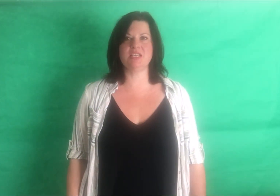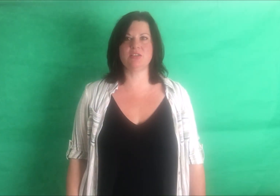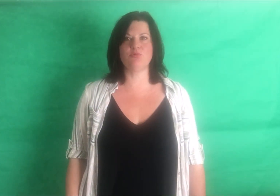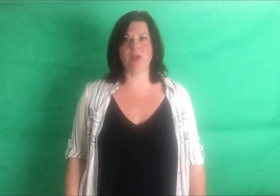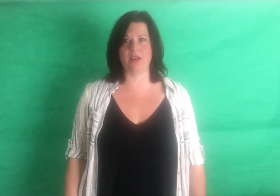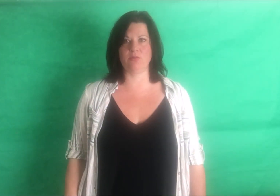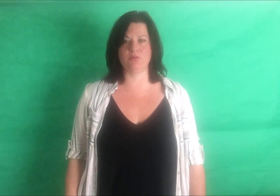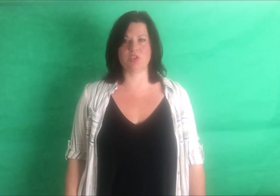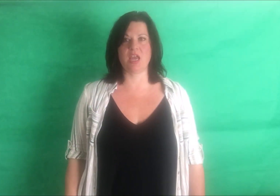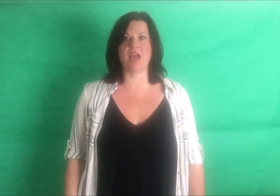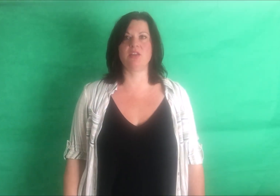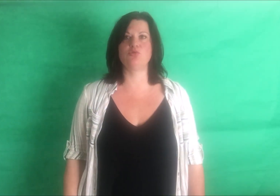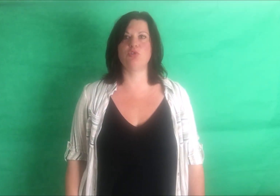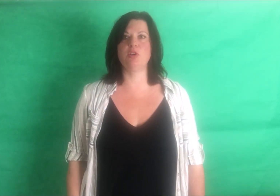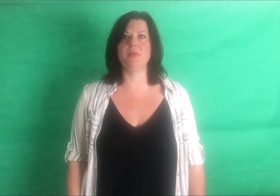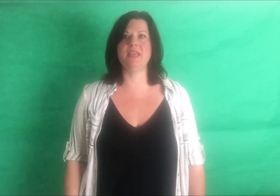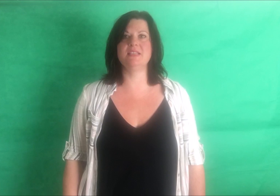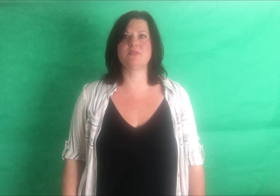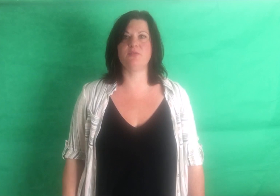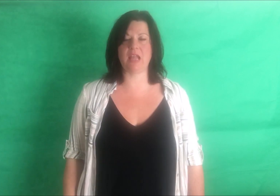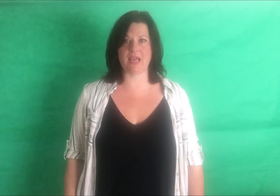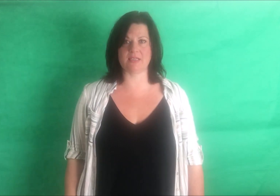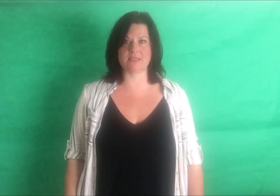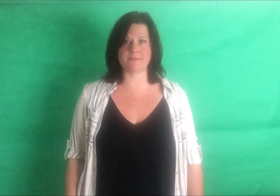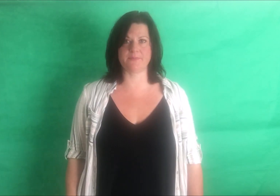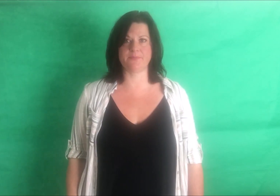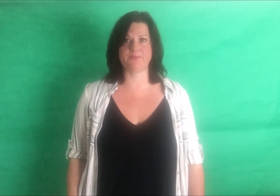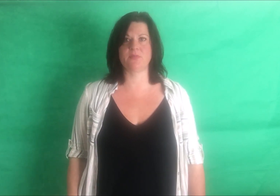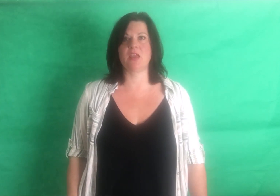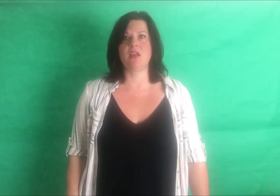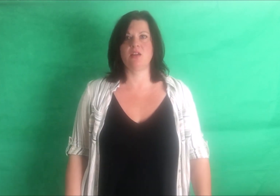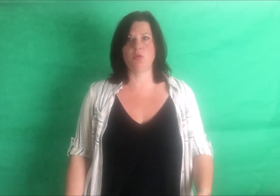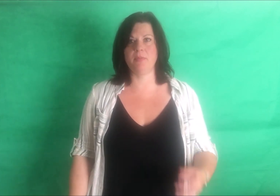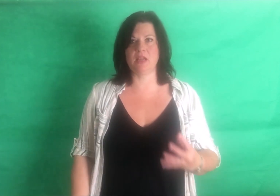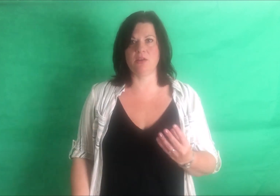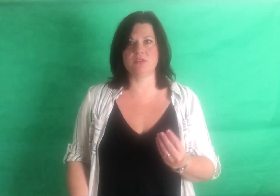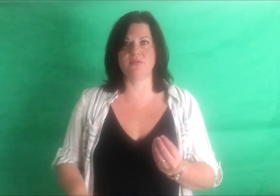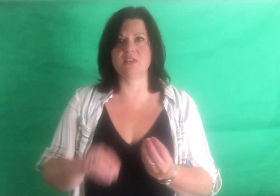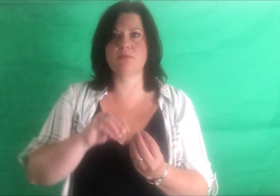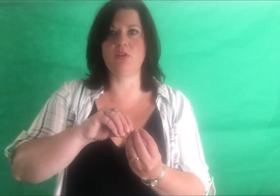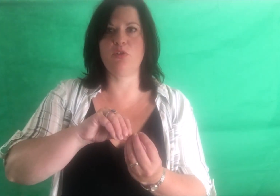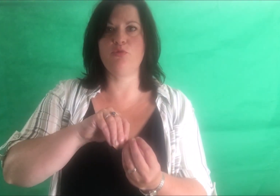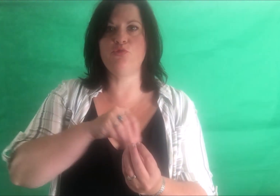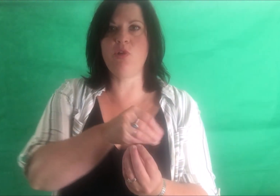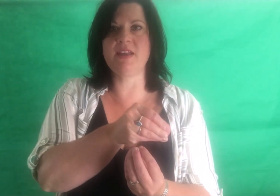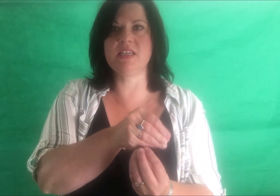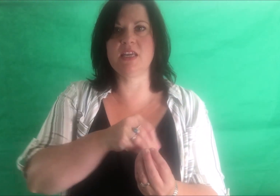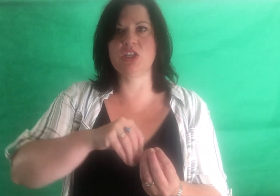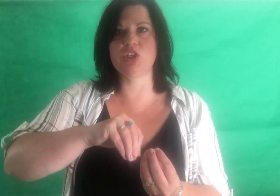Radishes round and runner beans flat. Come a bit closer for this one. Radish,